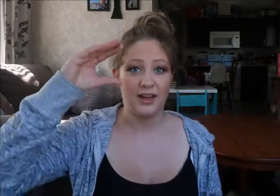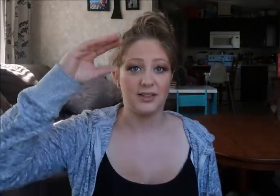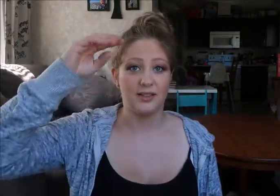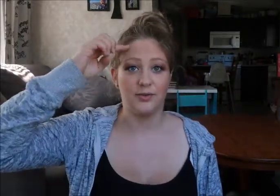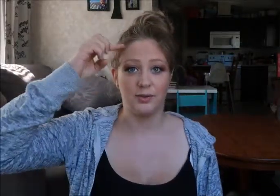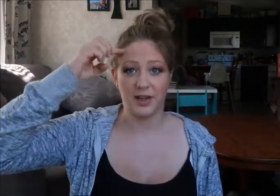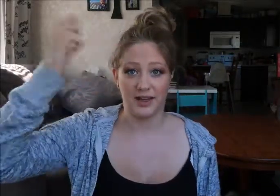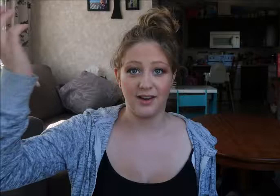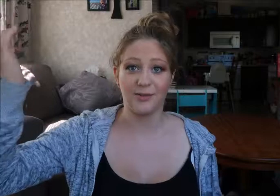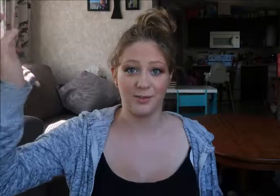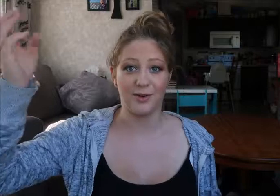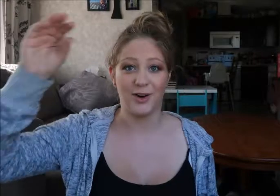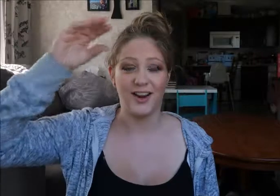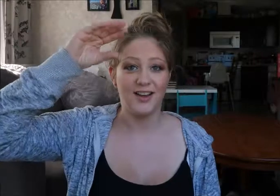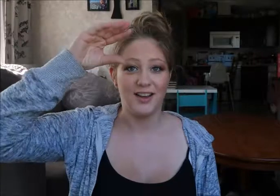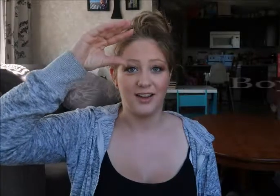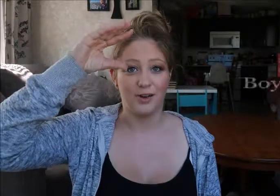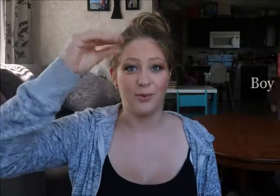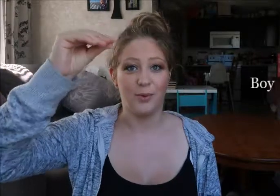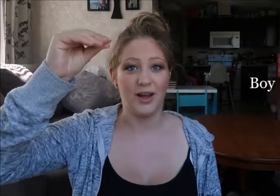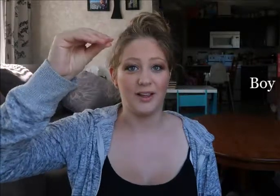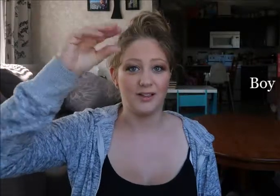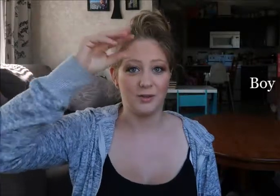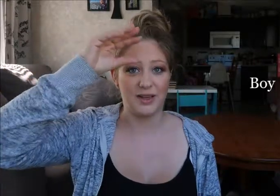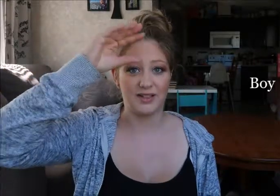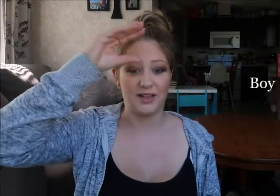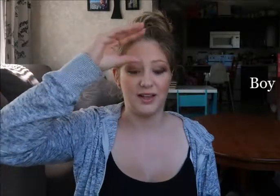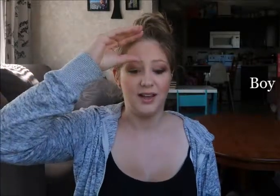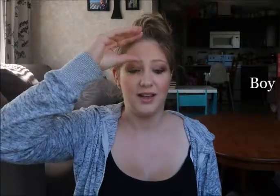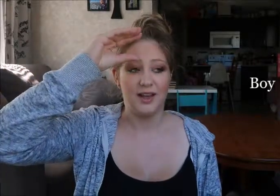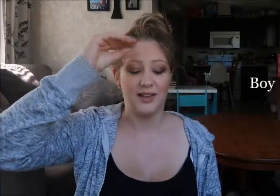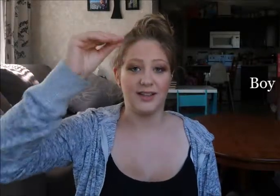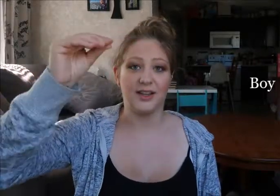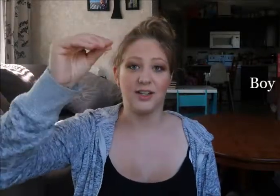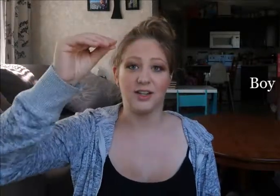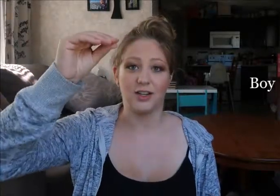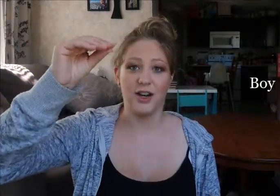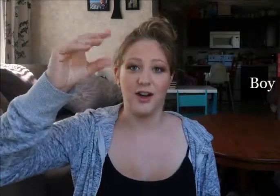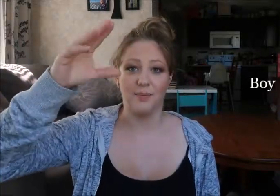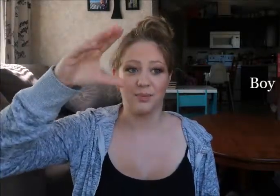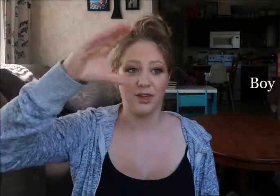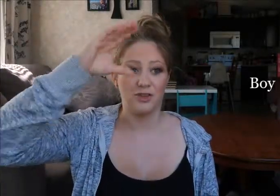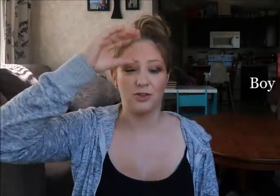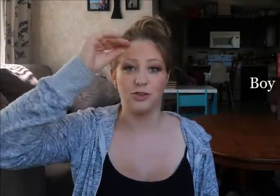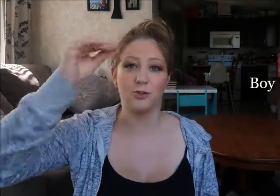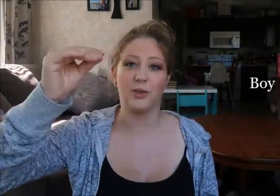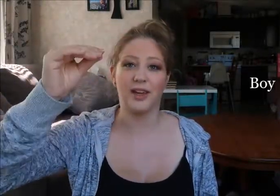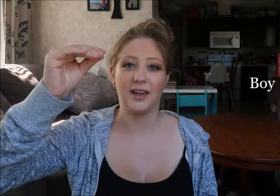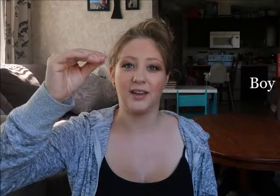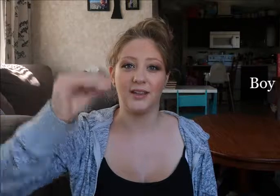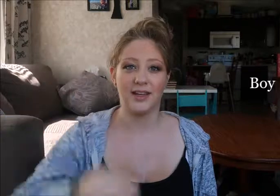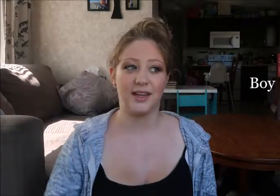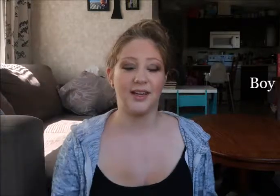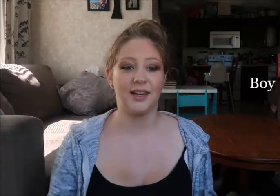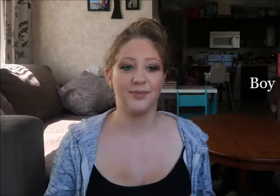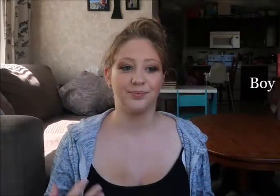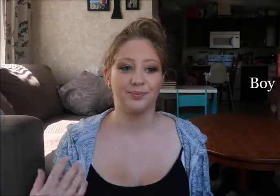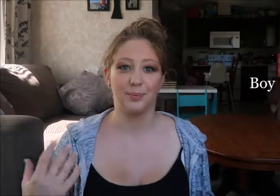is from your forehead, you go boy. So basically it's like you're stroking the